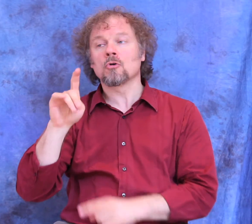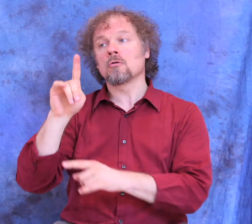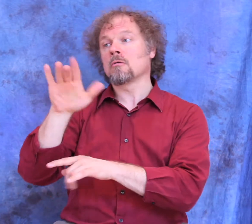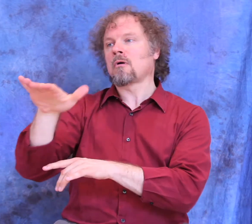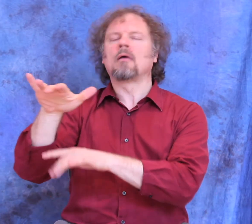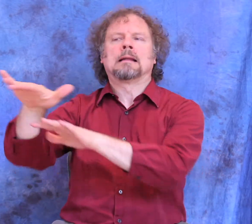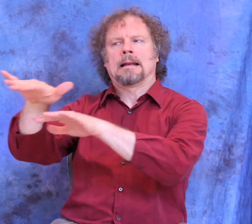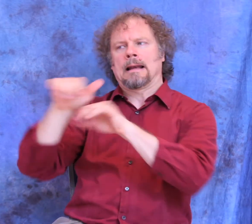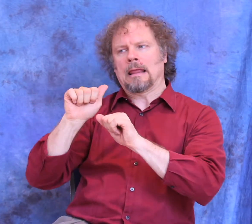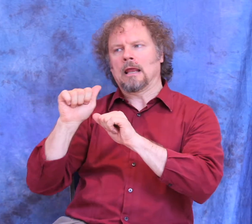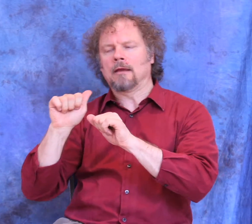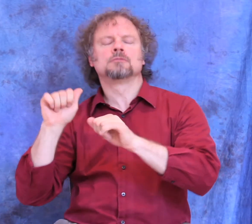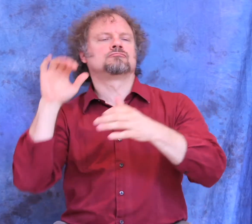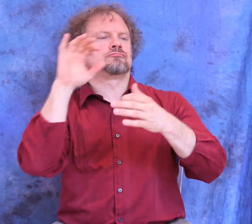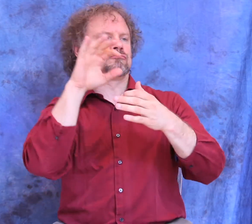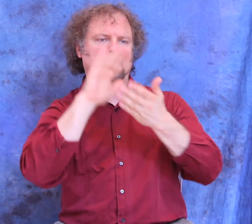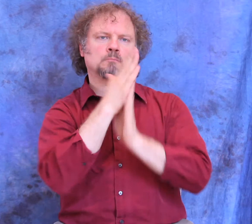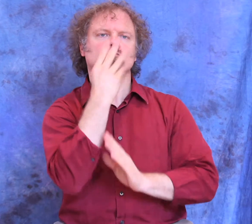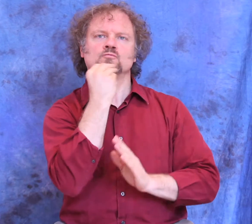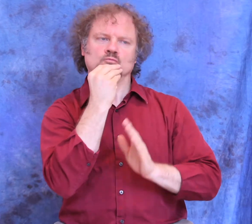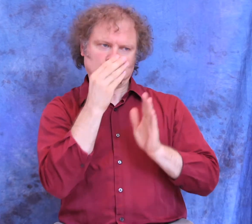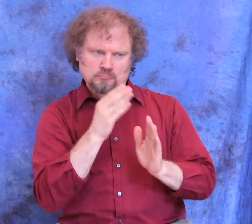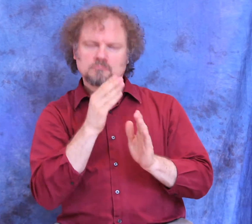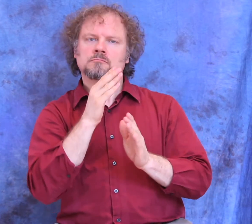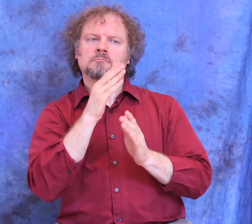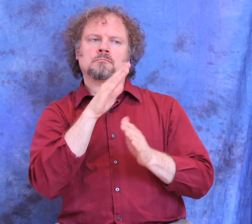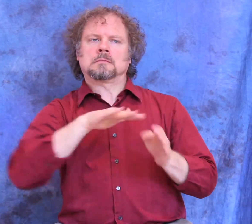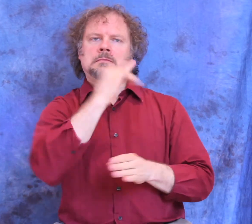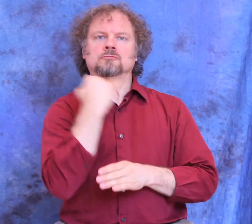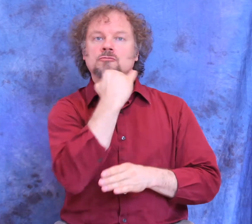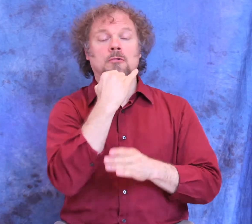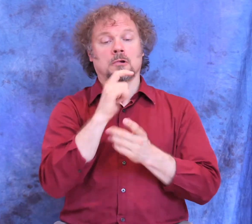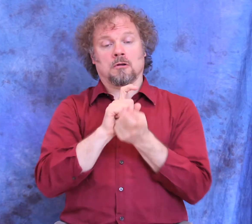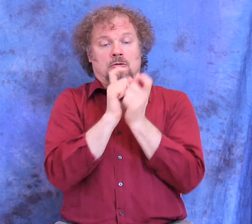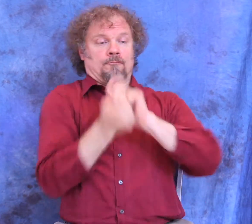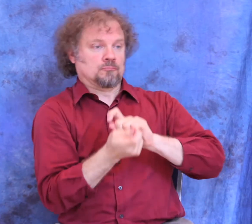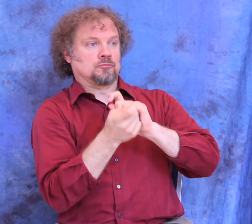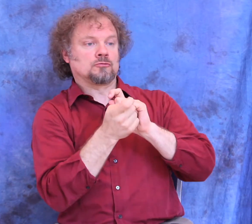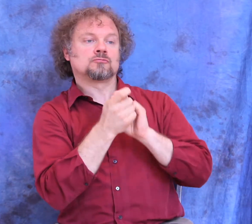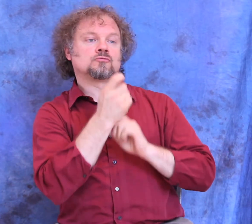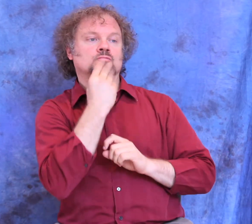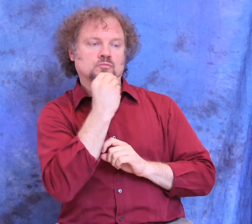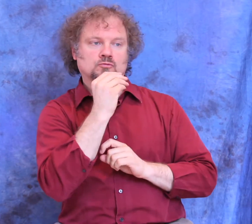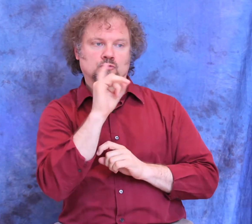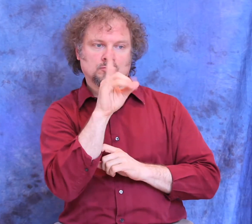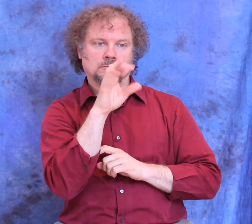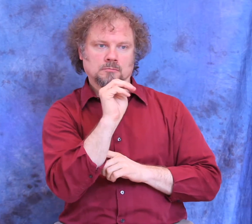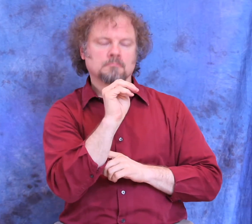so she could become a Jewess in the land of Israel. Through her conversion to Judaism, Ruth entered into the covenant with God.